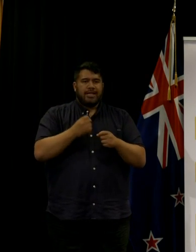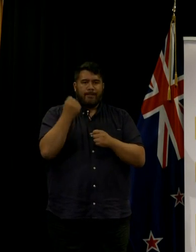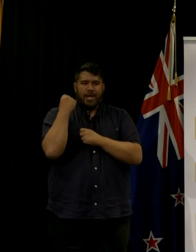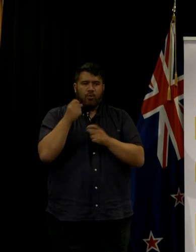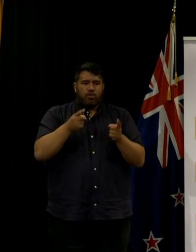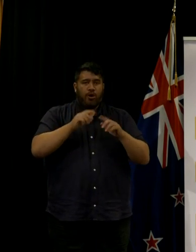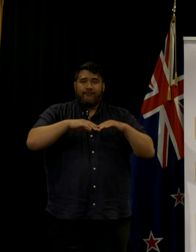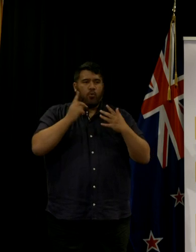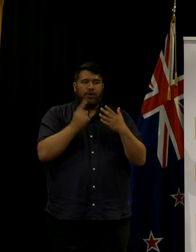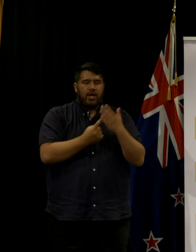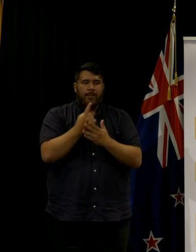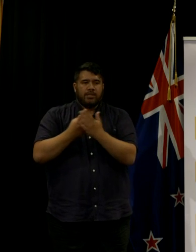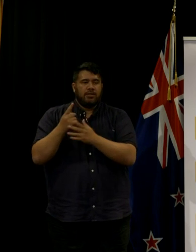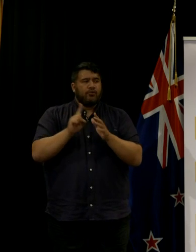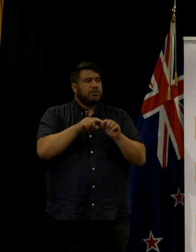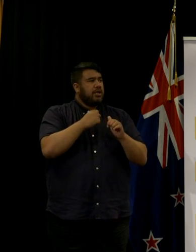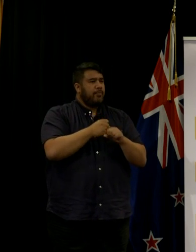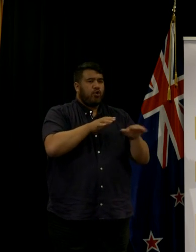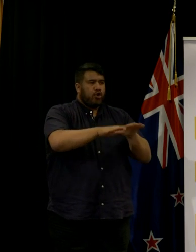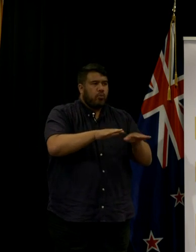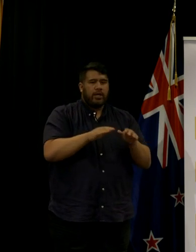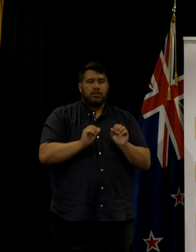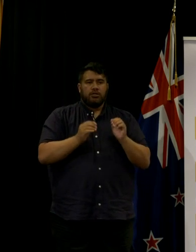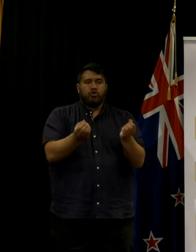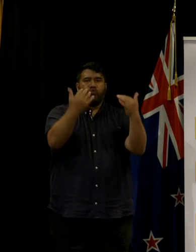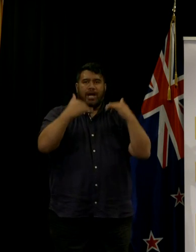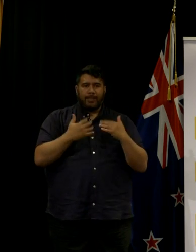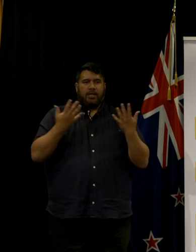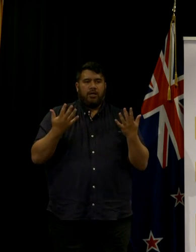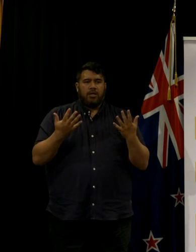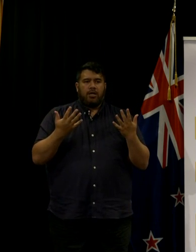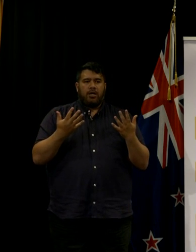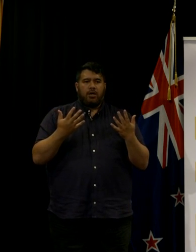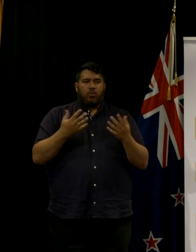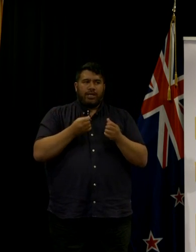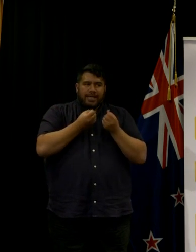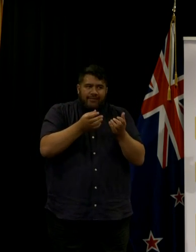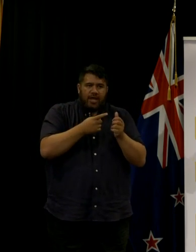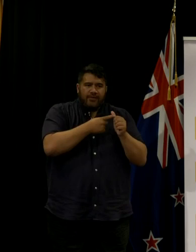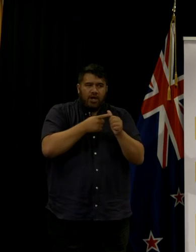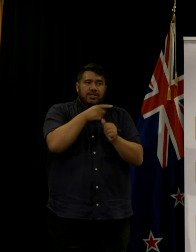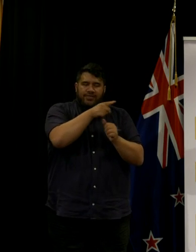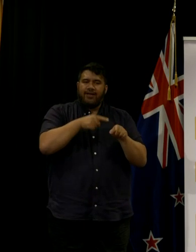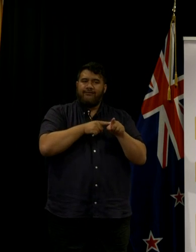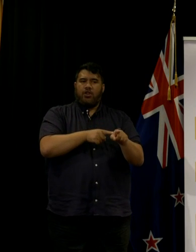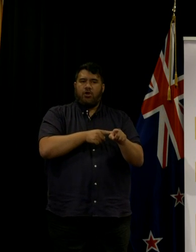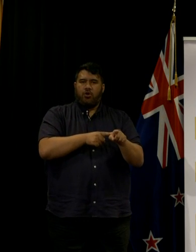Zealanders have listened to that advice and taken the right action to keep themselves and their families safe. And whilst this